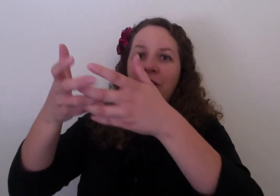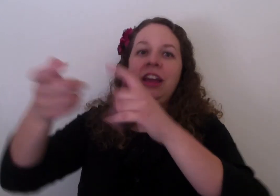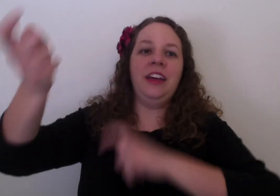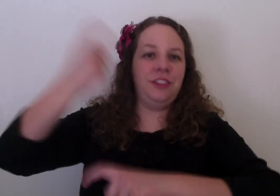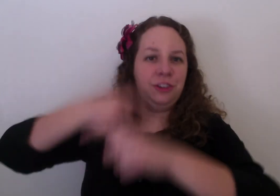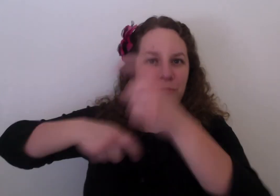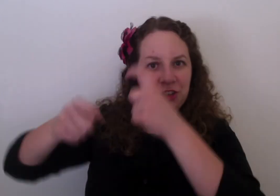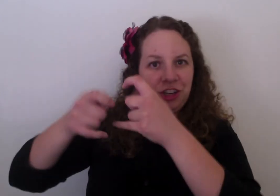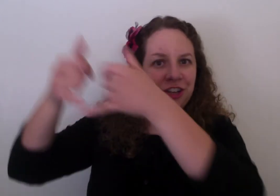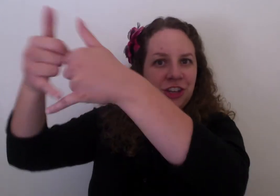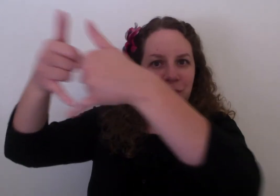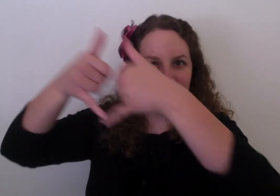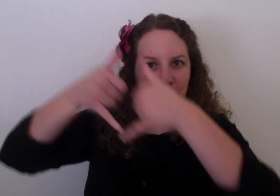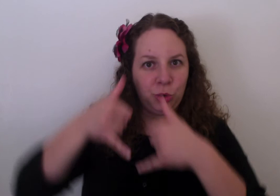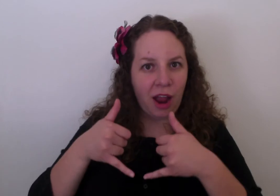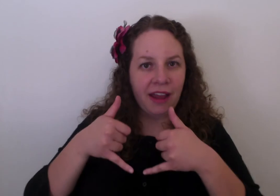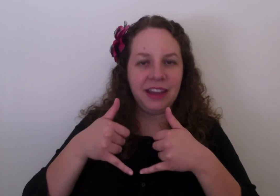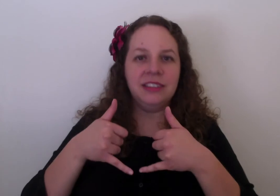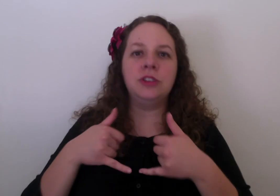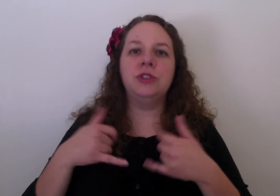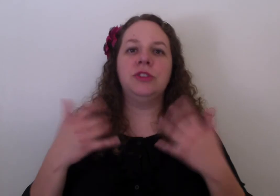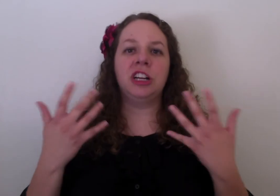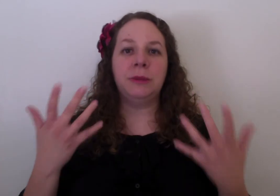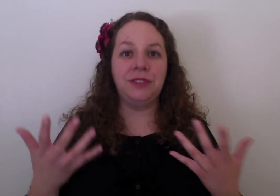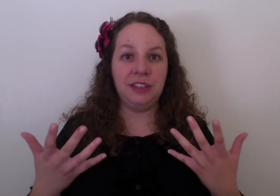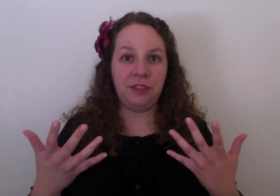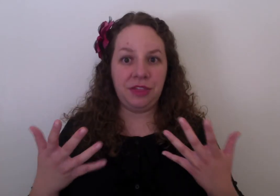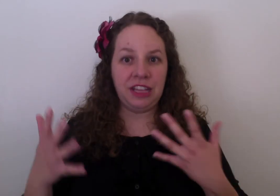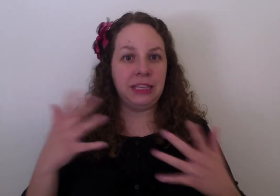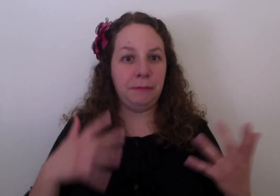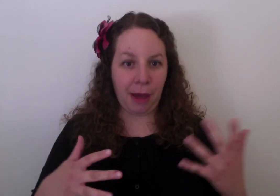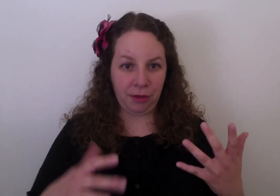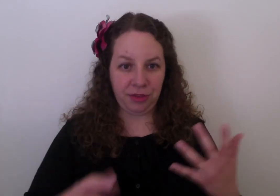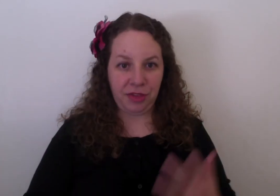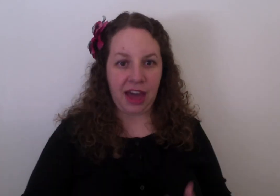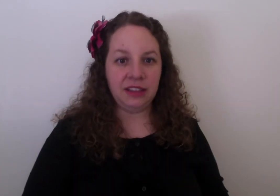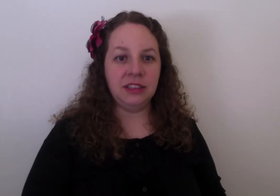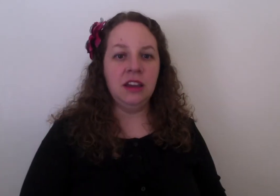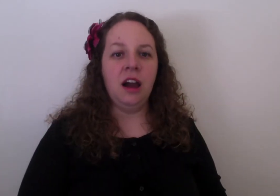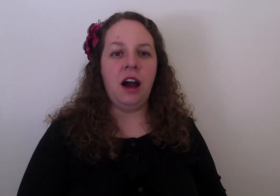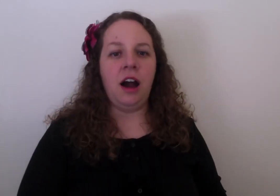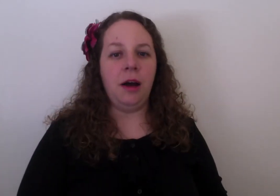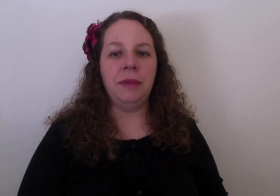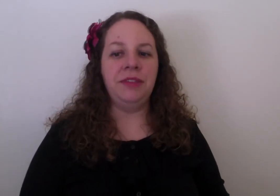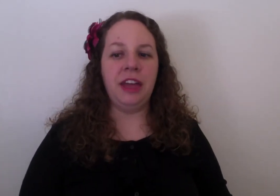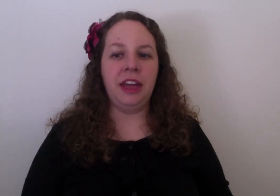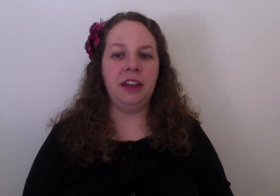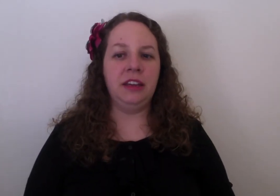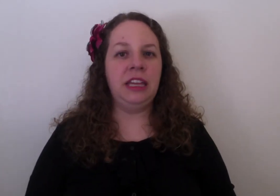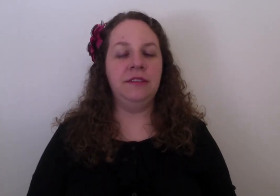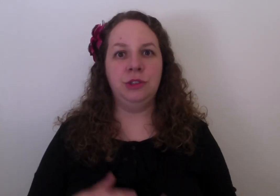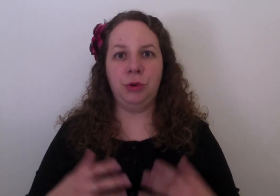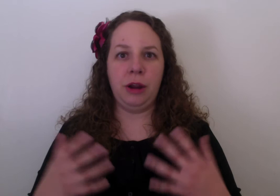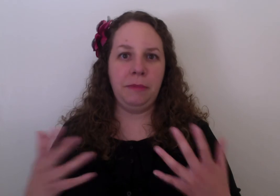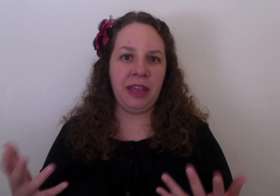and then you exchange it. You get a prize. So it talks about the different things about that, and then gives your opinion